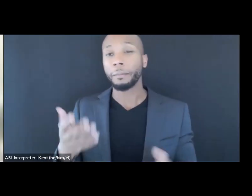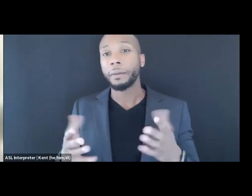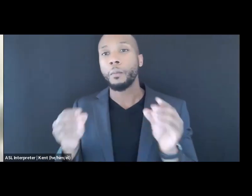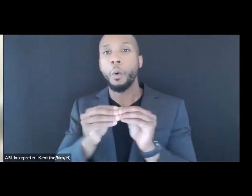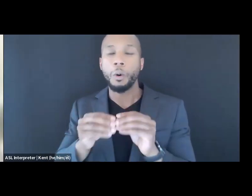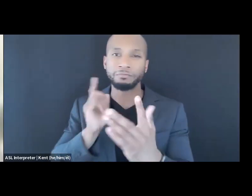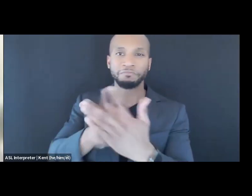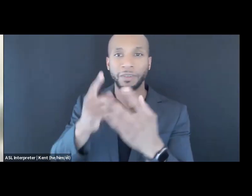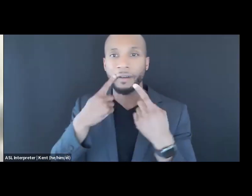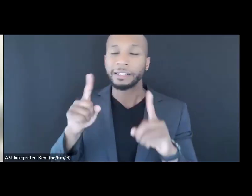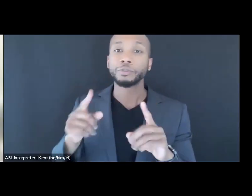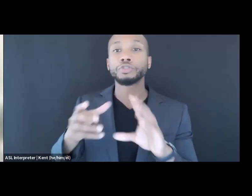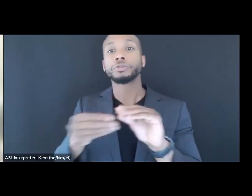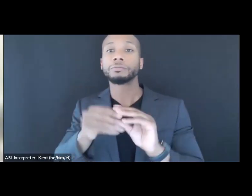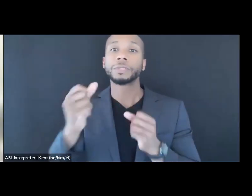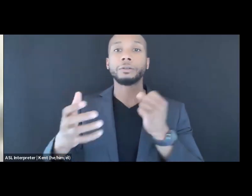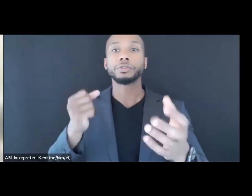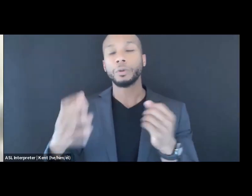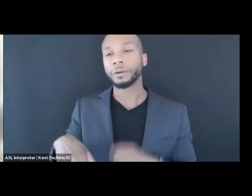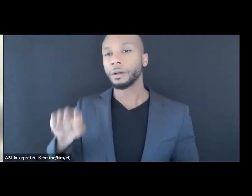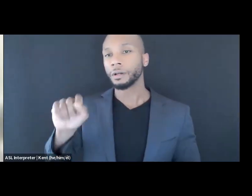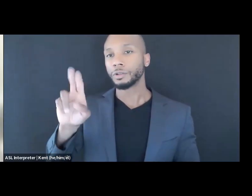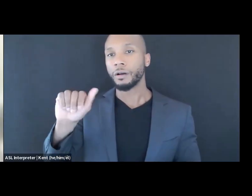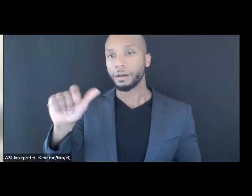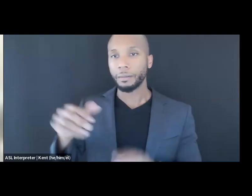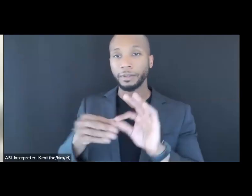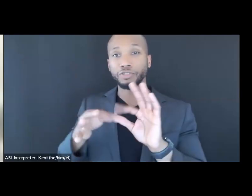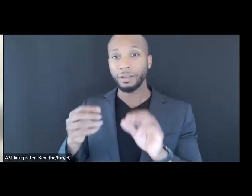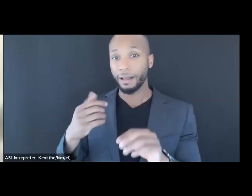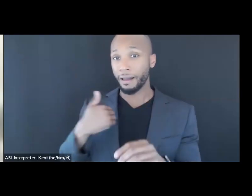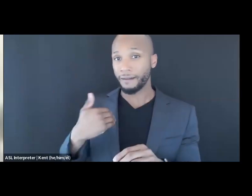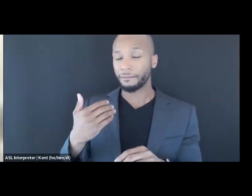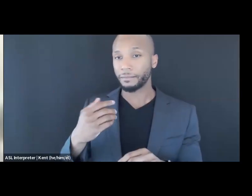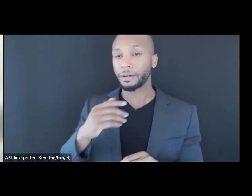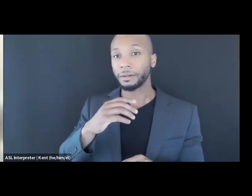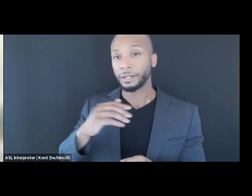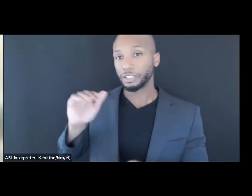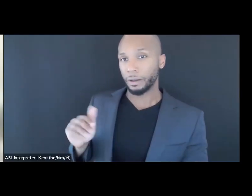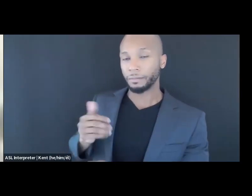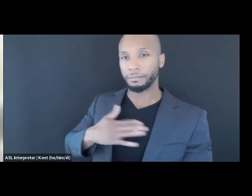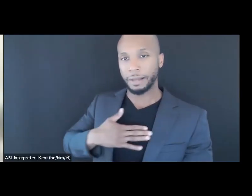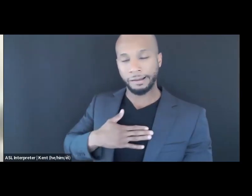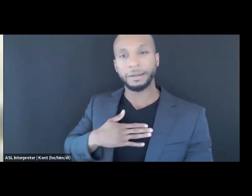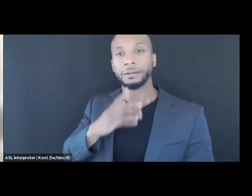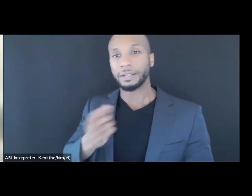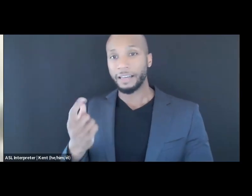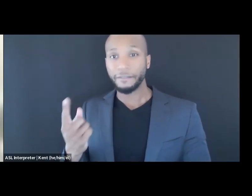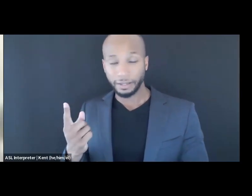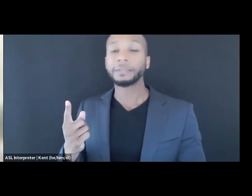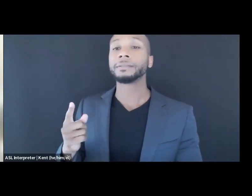story. As Tana mentioned, I have an 11-year-old who uses AAC, and just telling the story about him walking